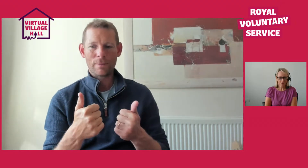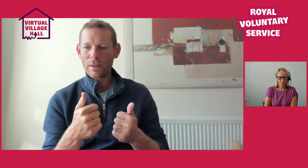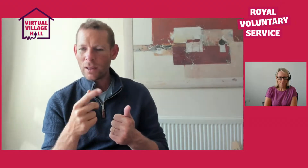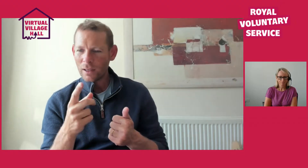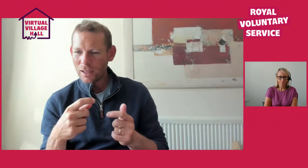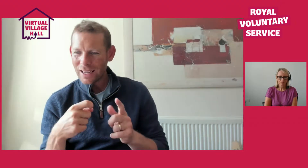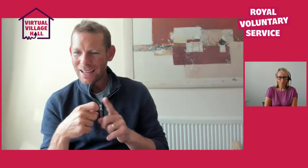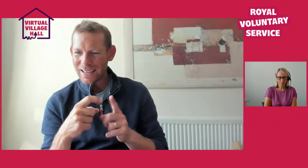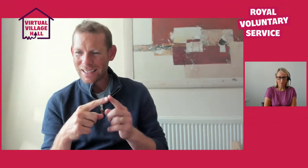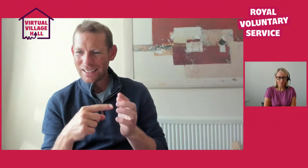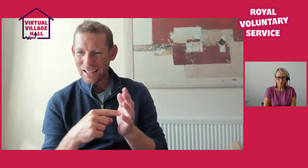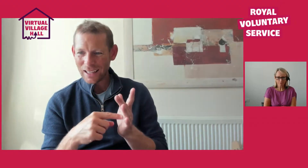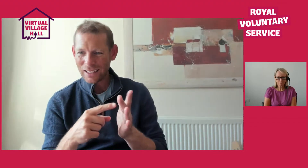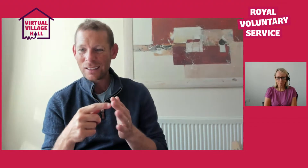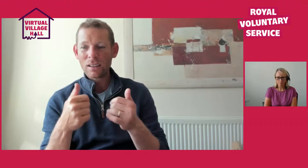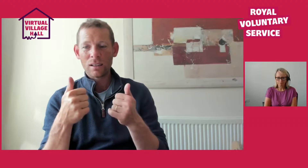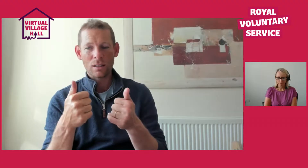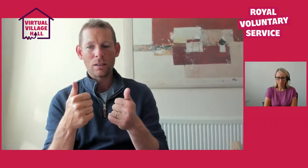very good.